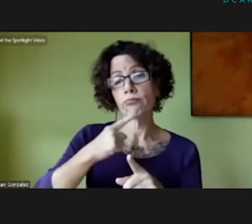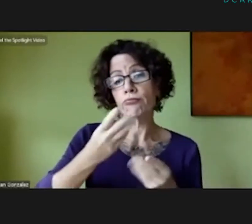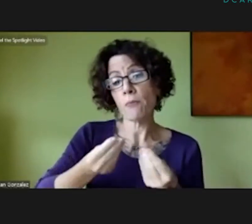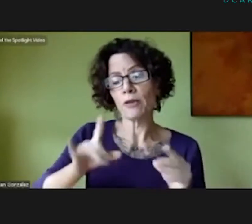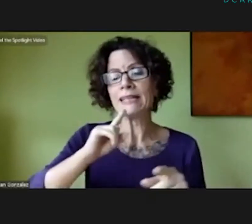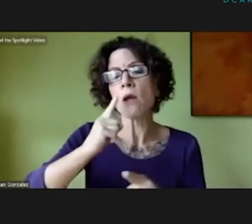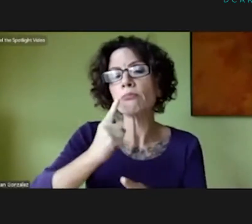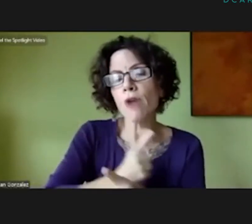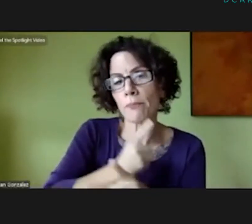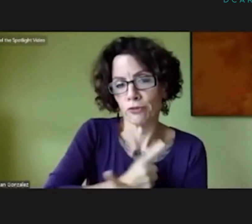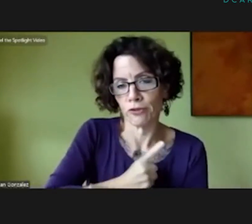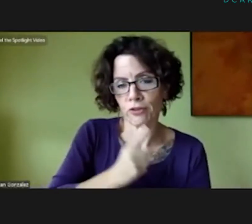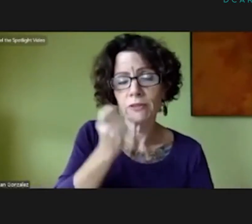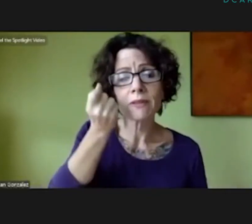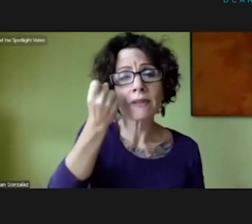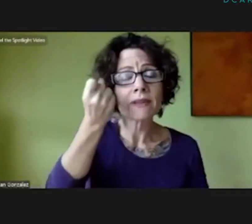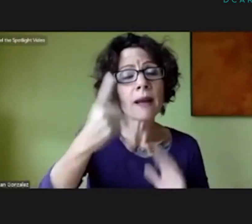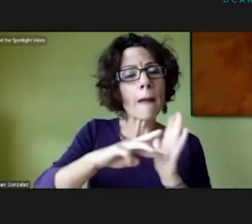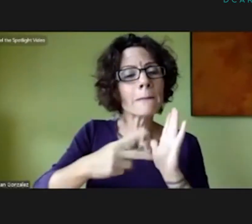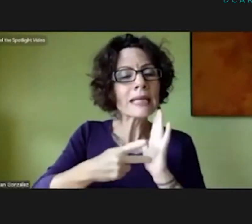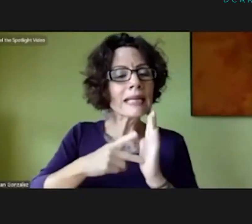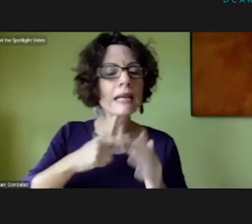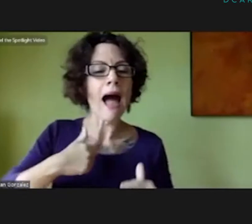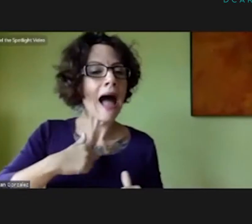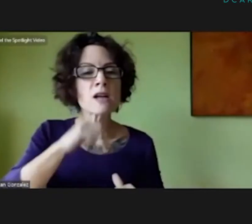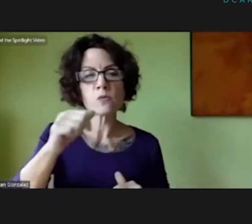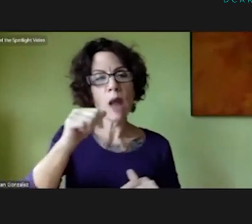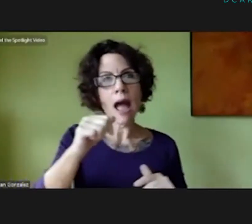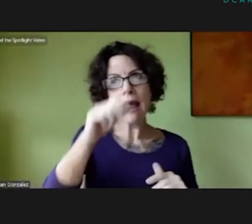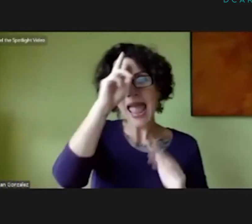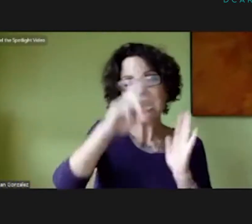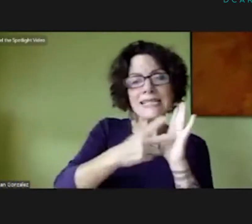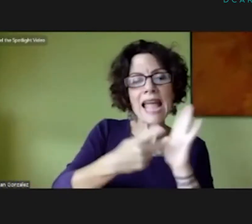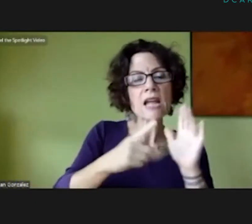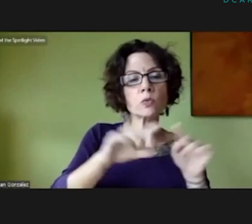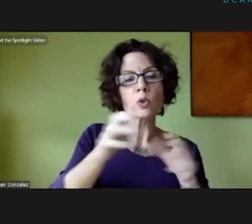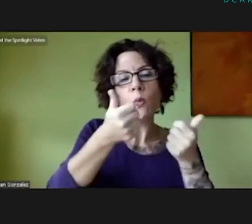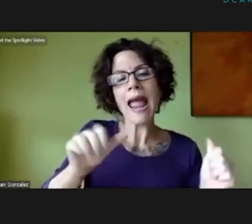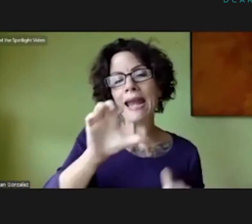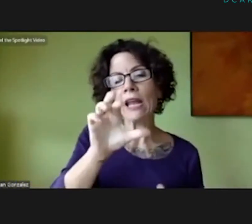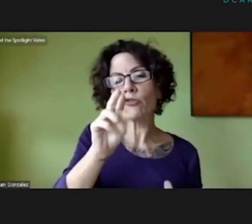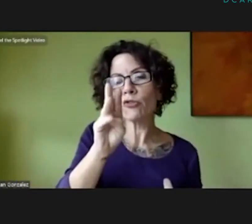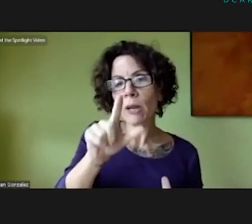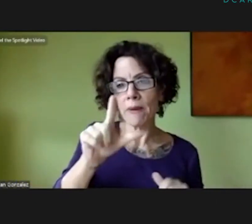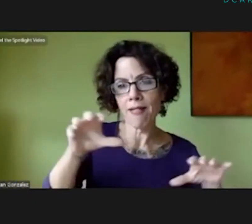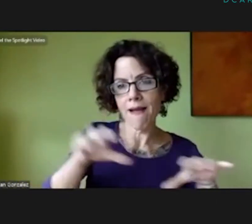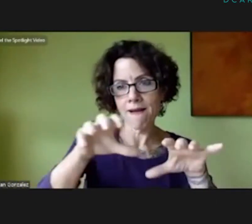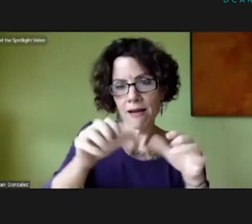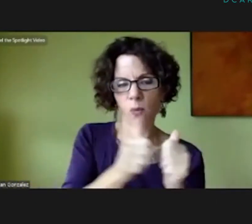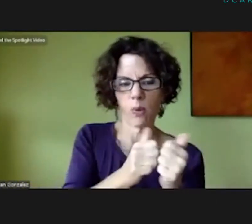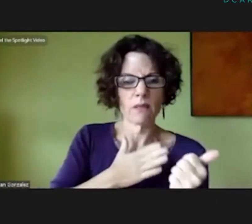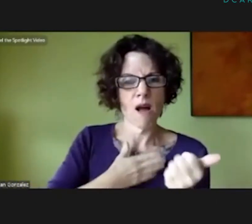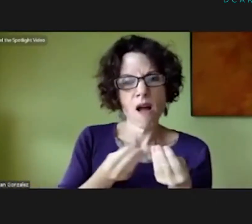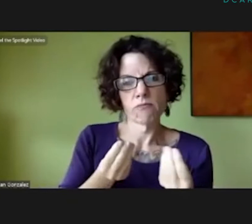this is proper disposal of your property, meaning I don't intend to do anything